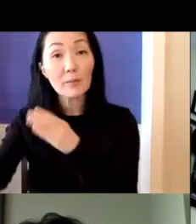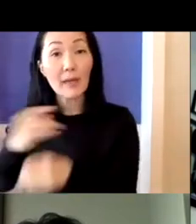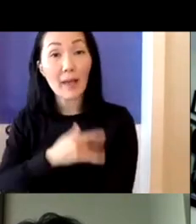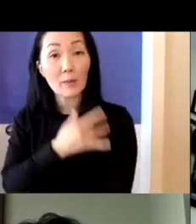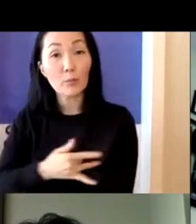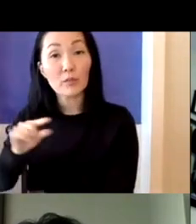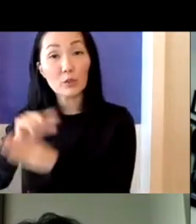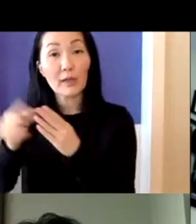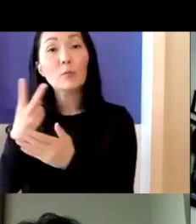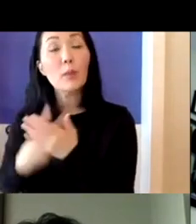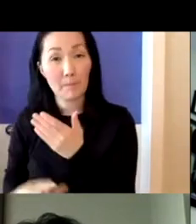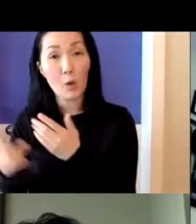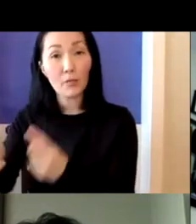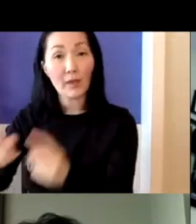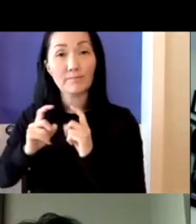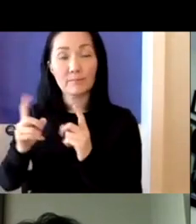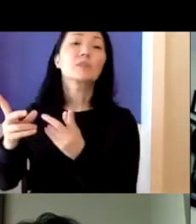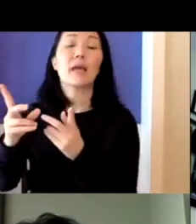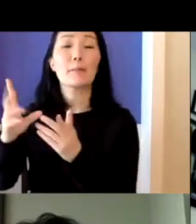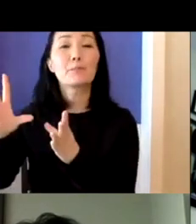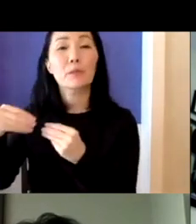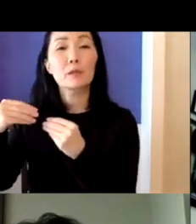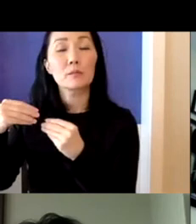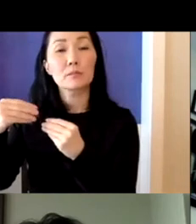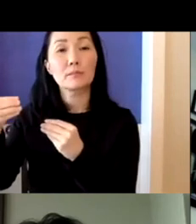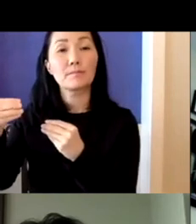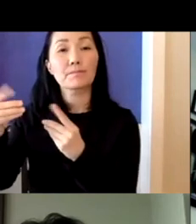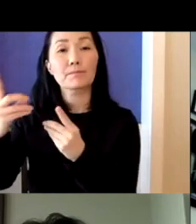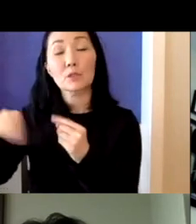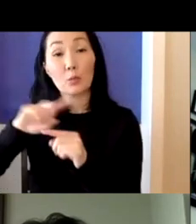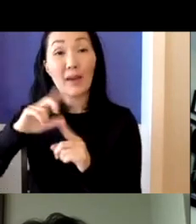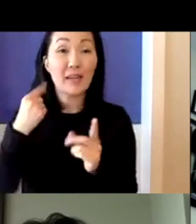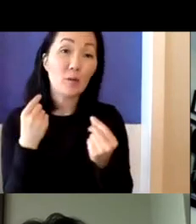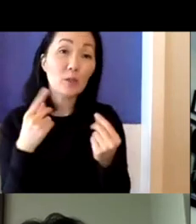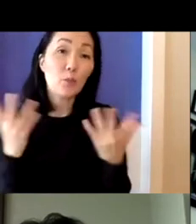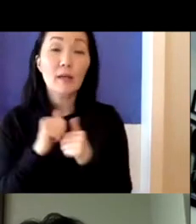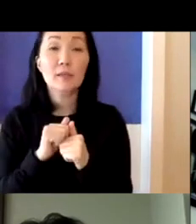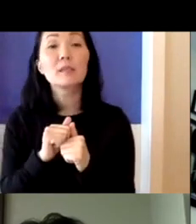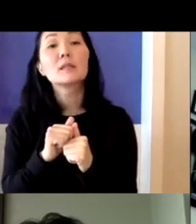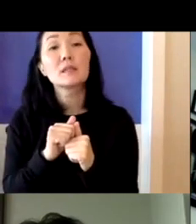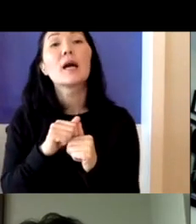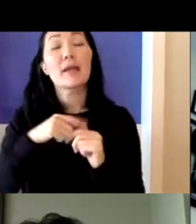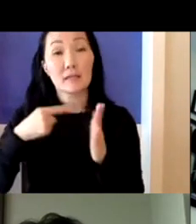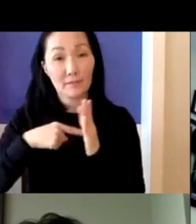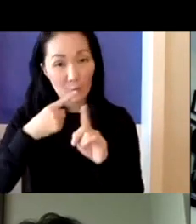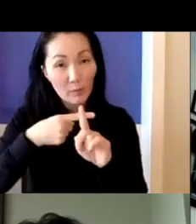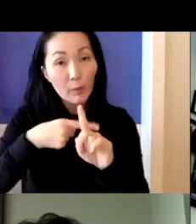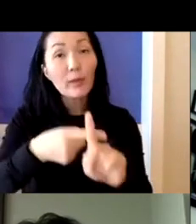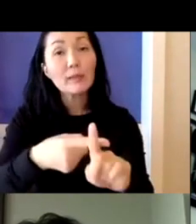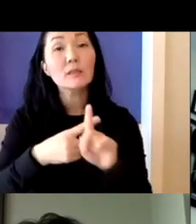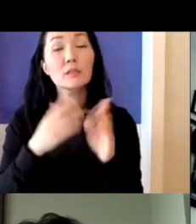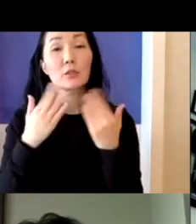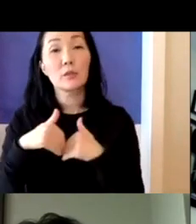You know, we're looking at mixed use, primarily rental, a lot of rental, affordable rental, social